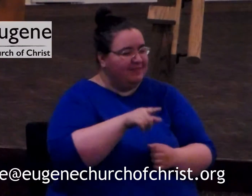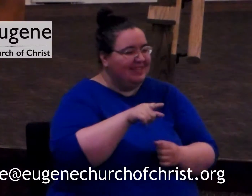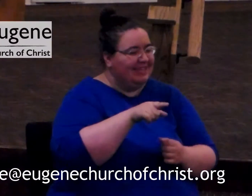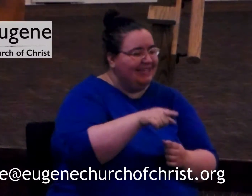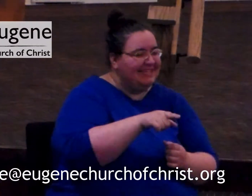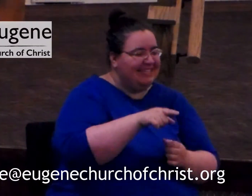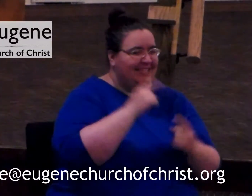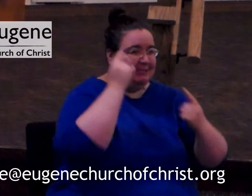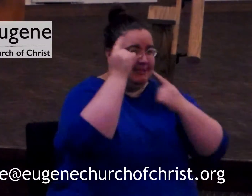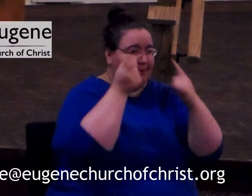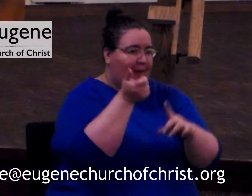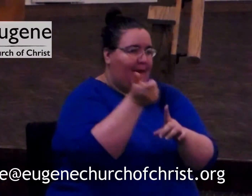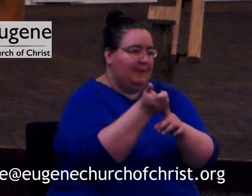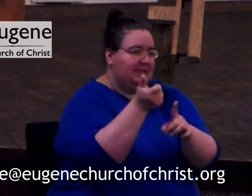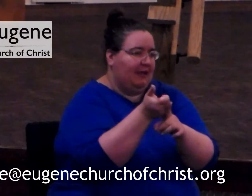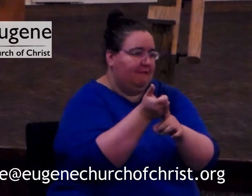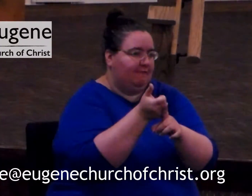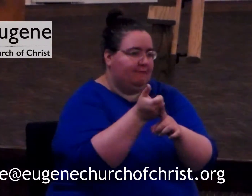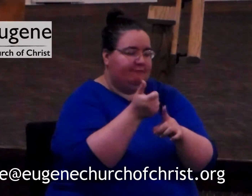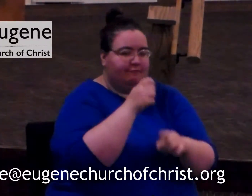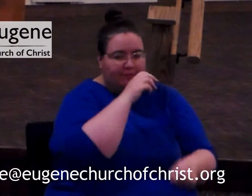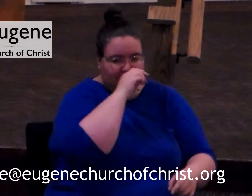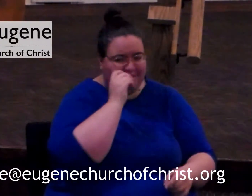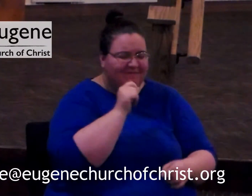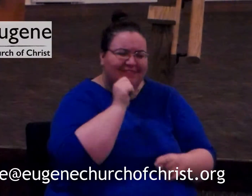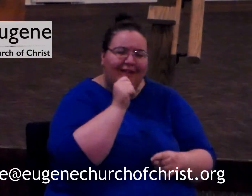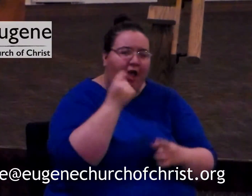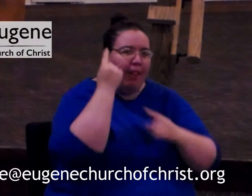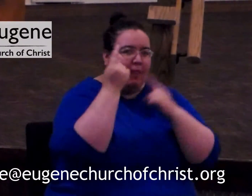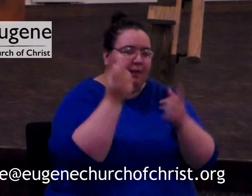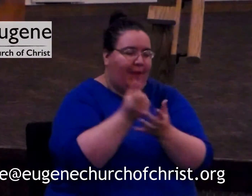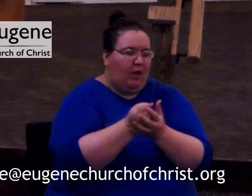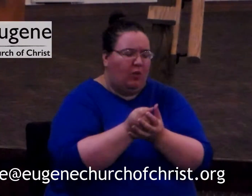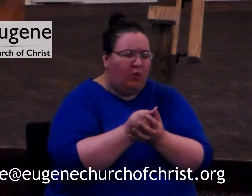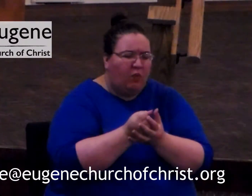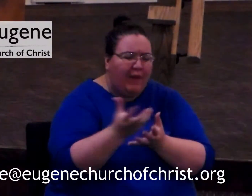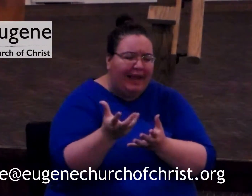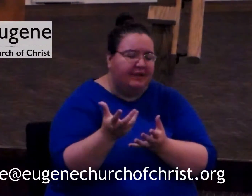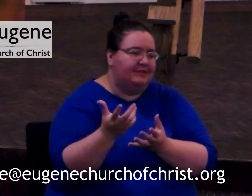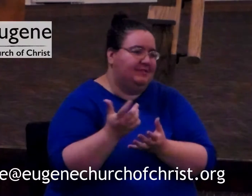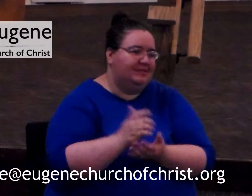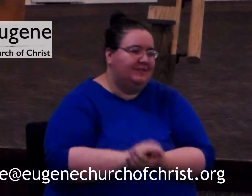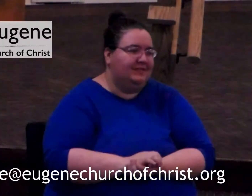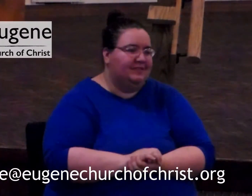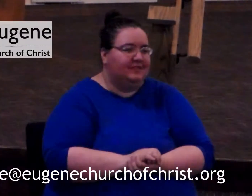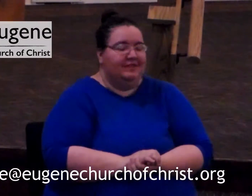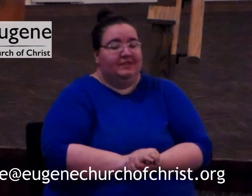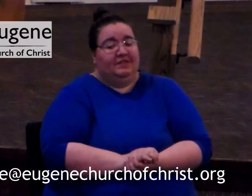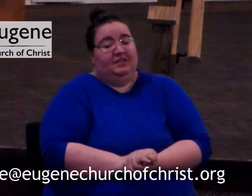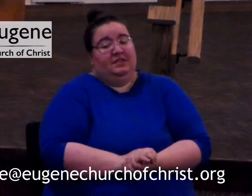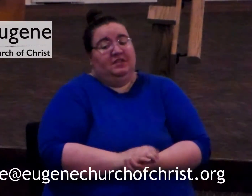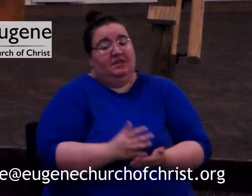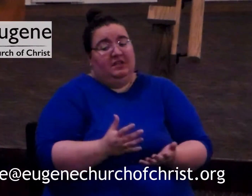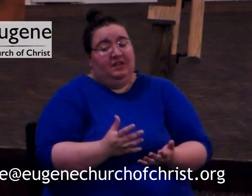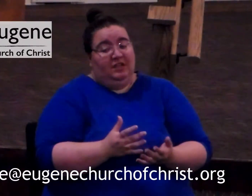And as good as we can be about controlling that, sometimes it rears its ugly head, doesn't it?